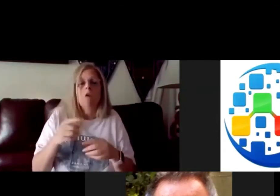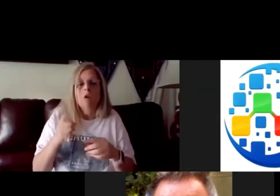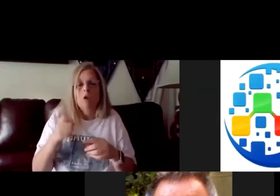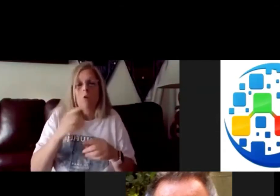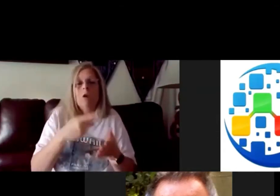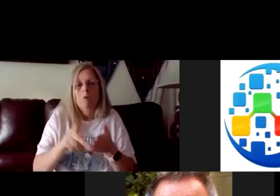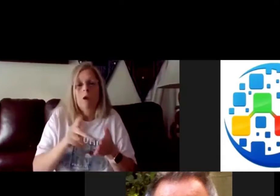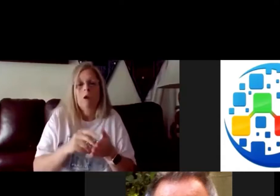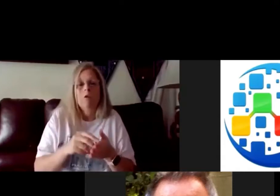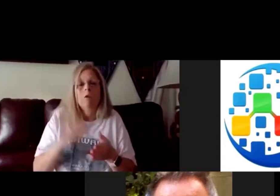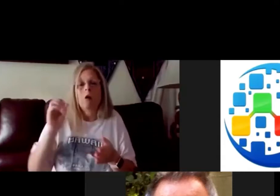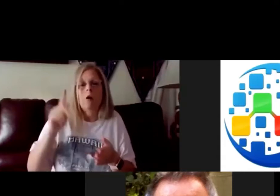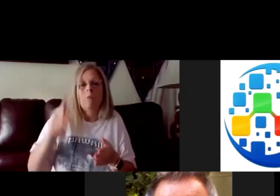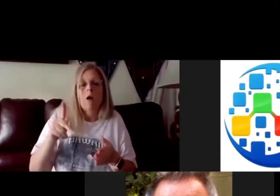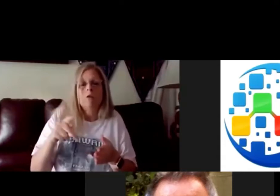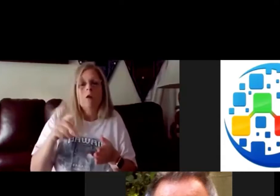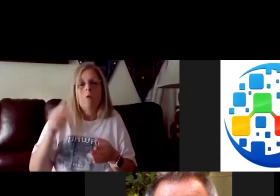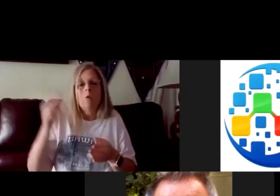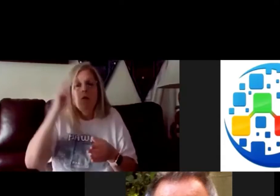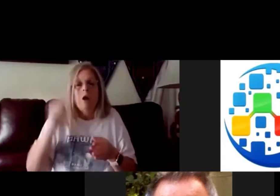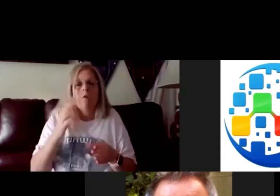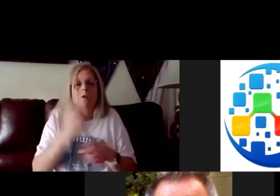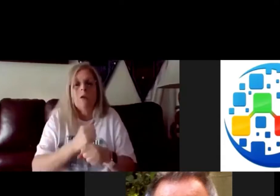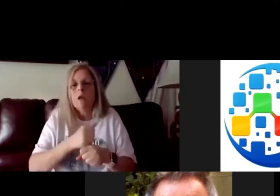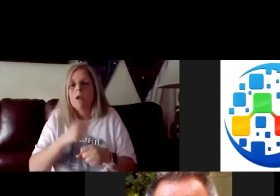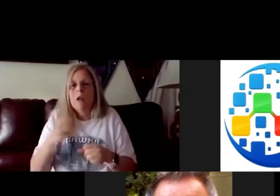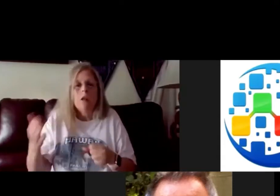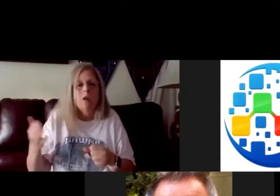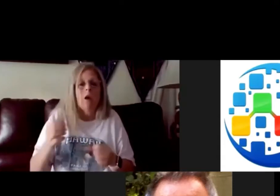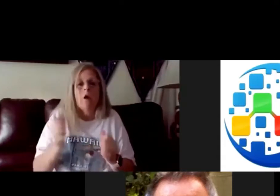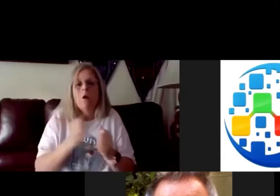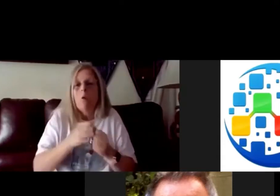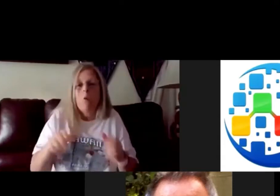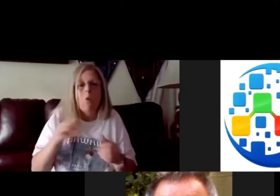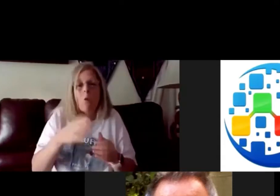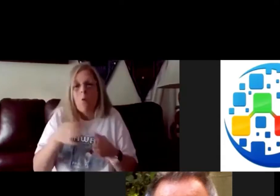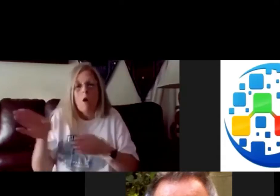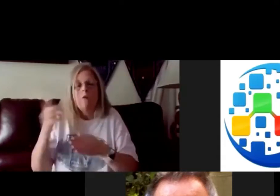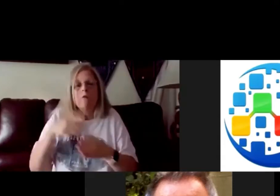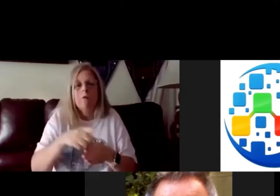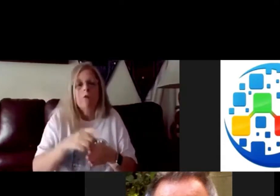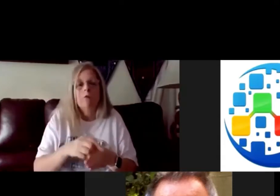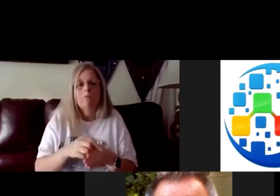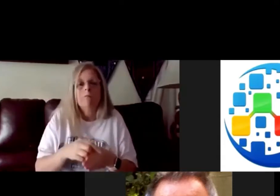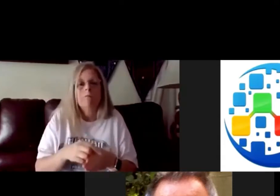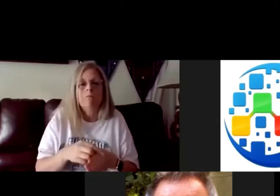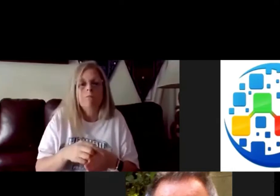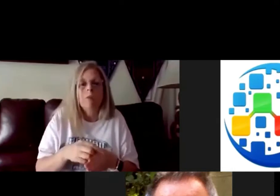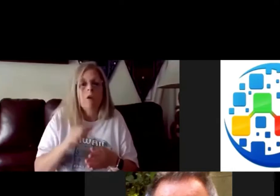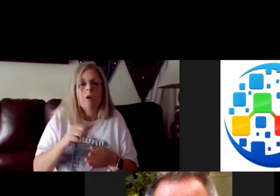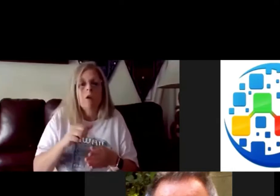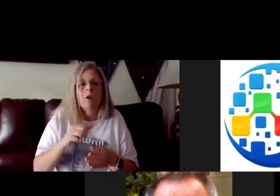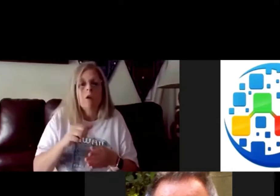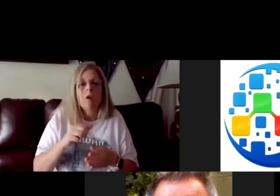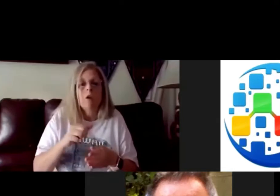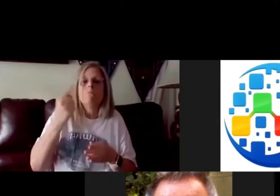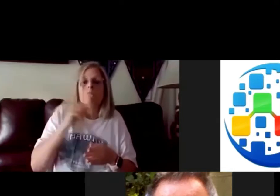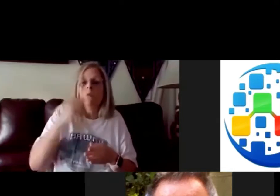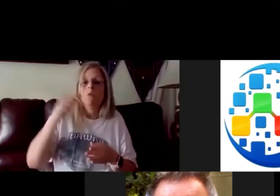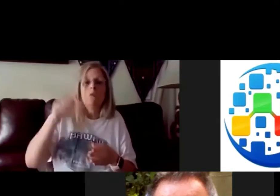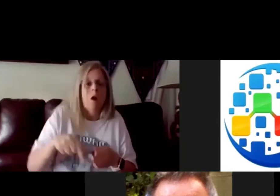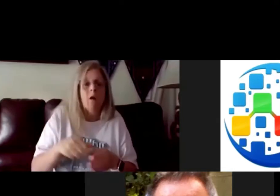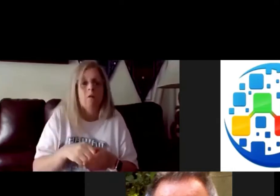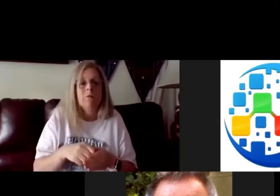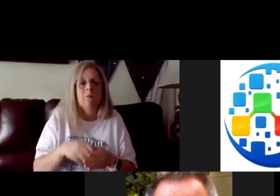never take anything away from you. Any money that lands in your account is yours. It doesn't go up, it doesn't go down. It